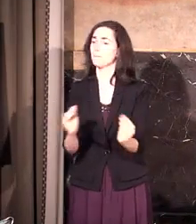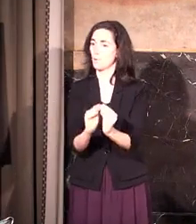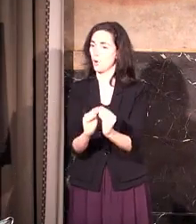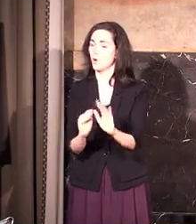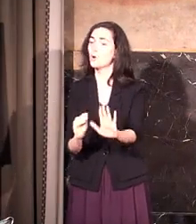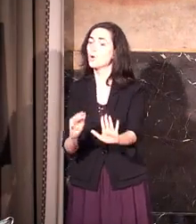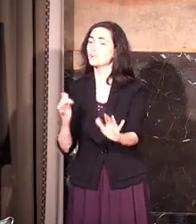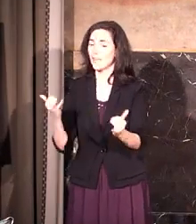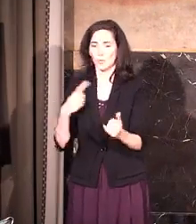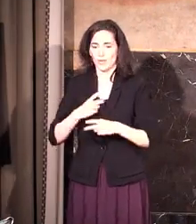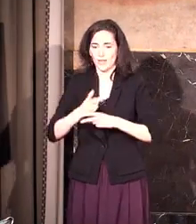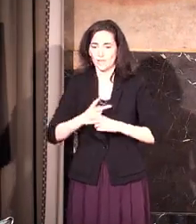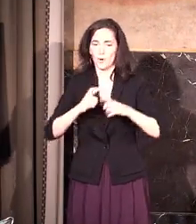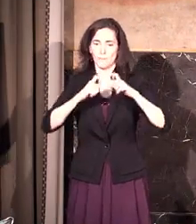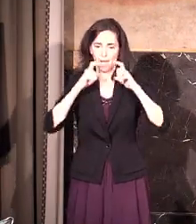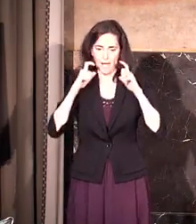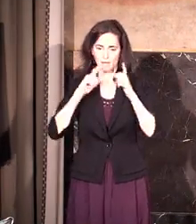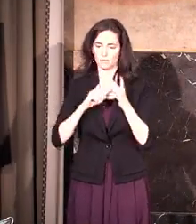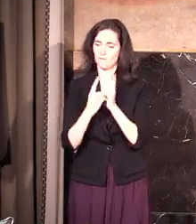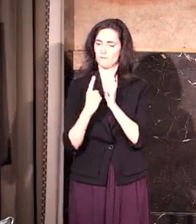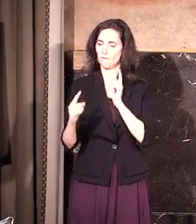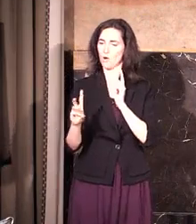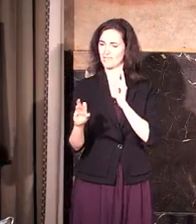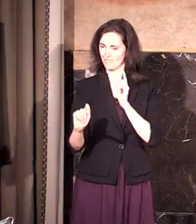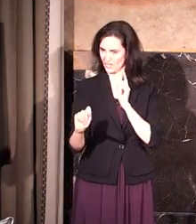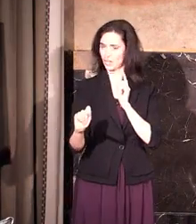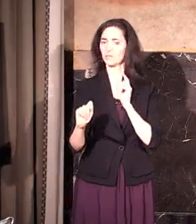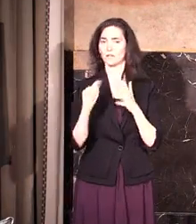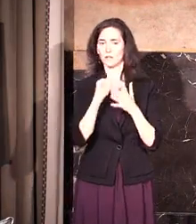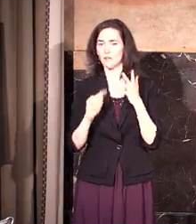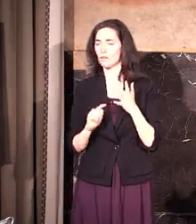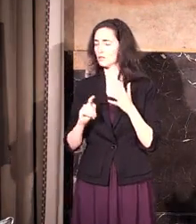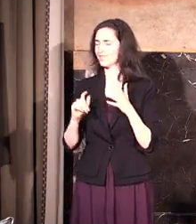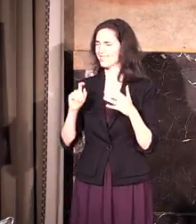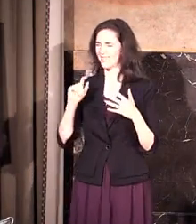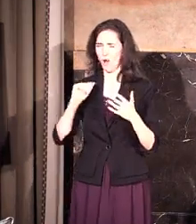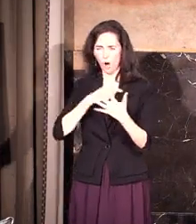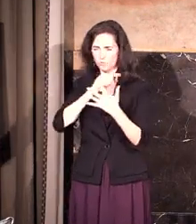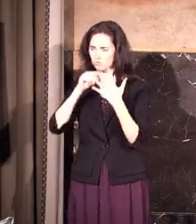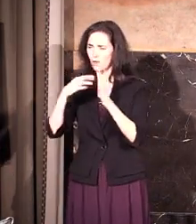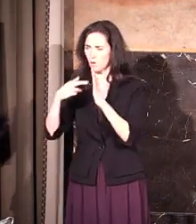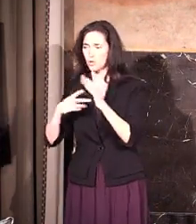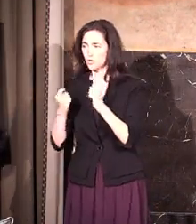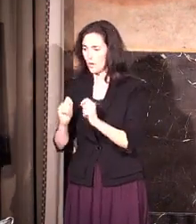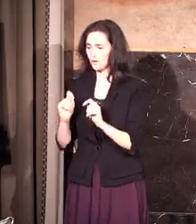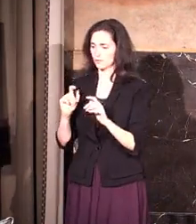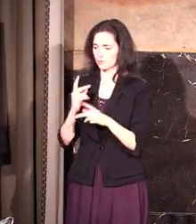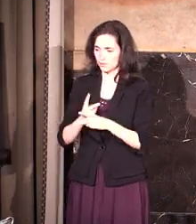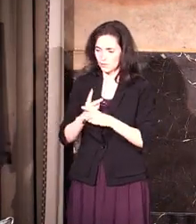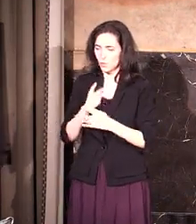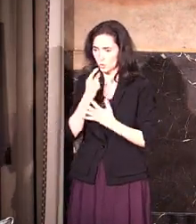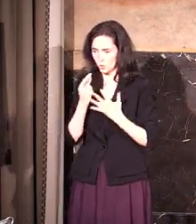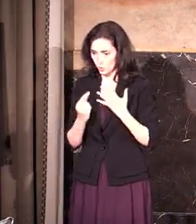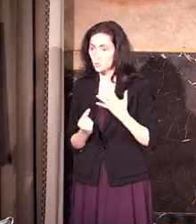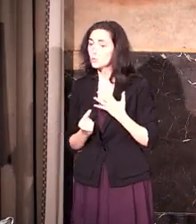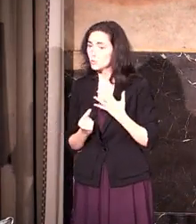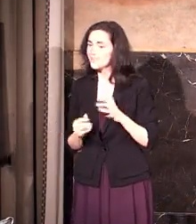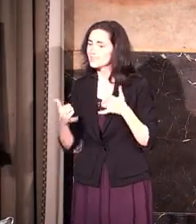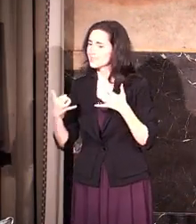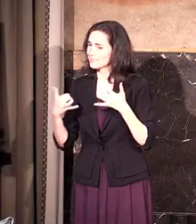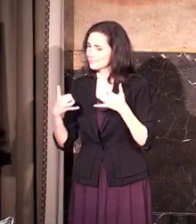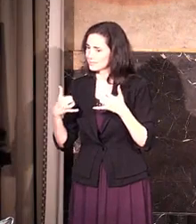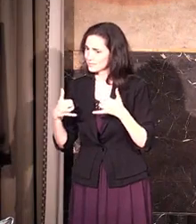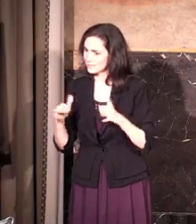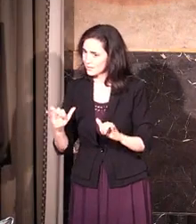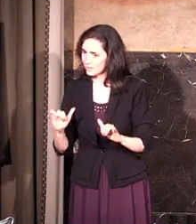6 feet distance between yourself and people not in your immediate household, all of those sorts of things, the way you keep